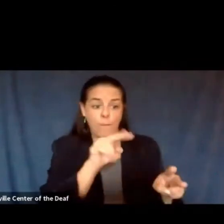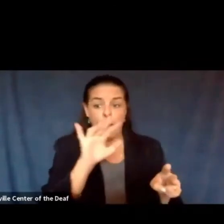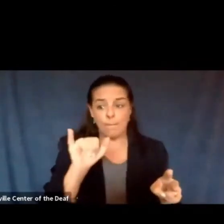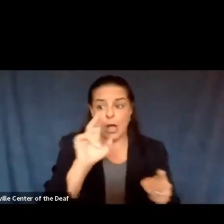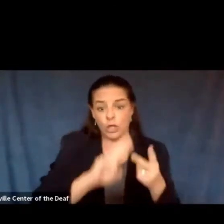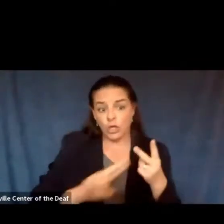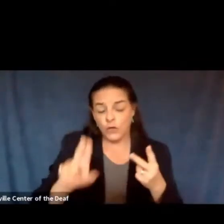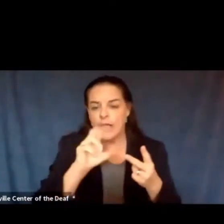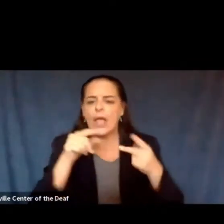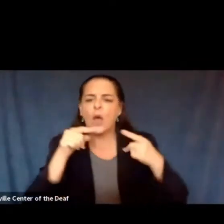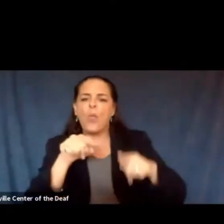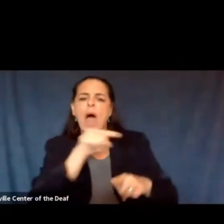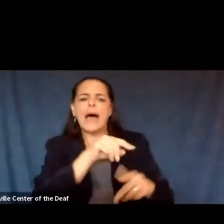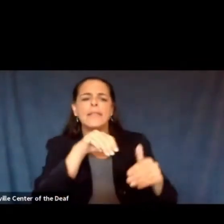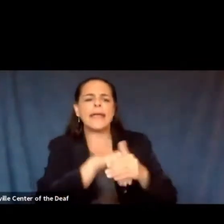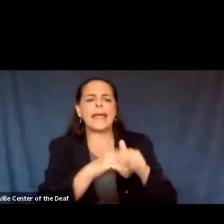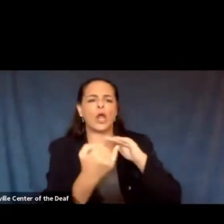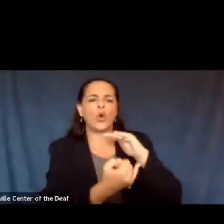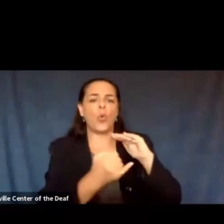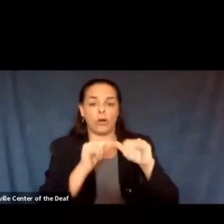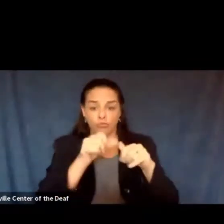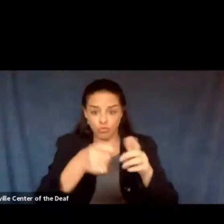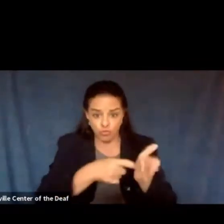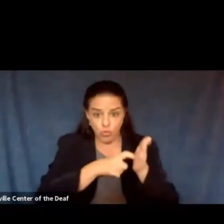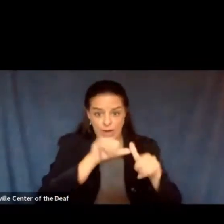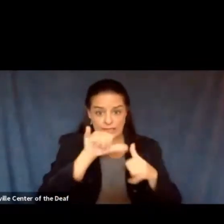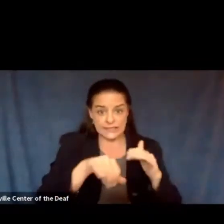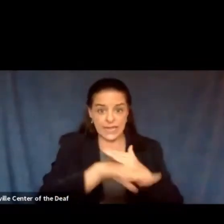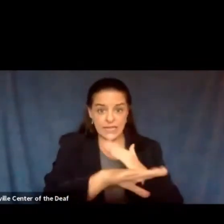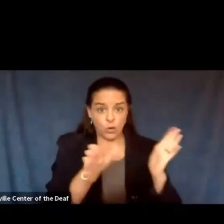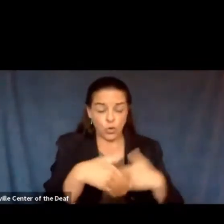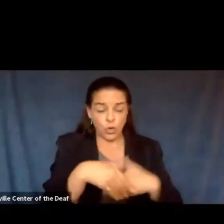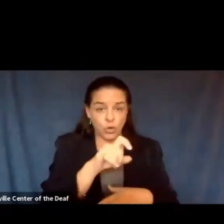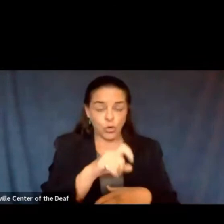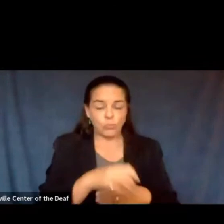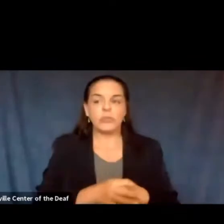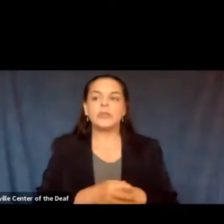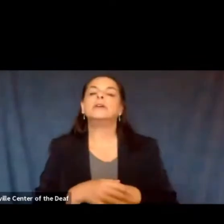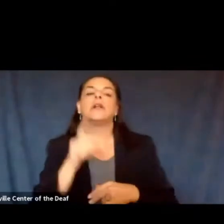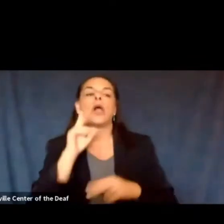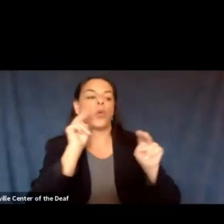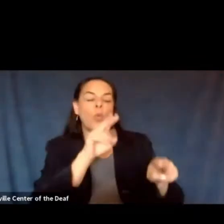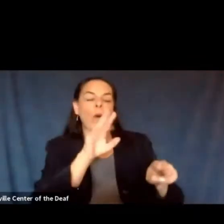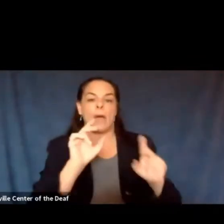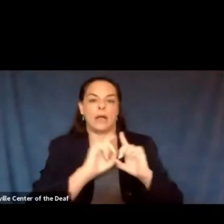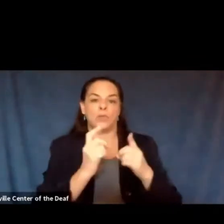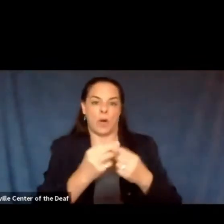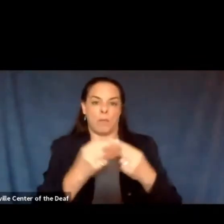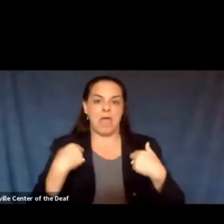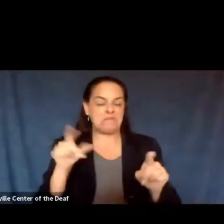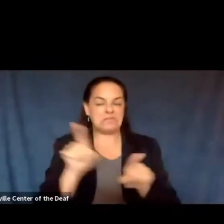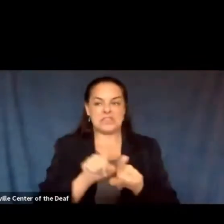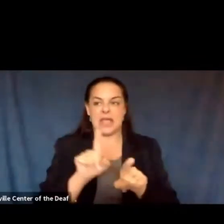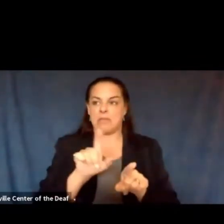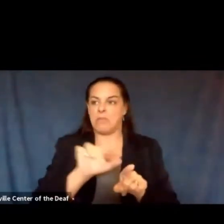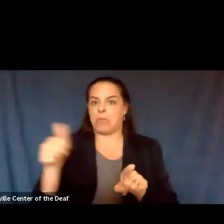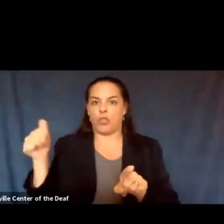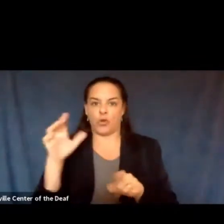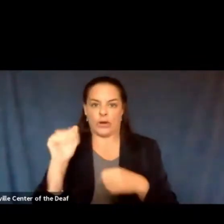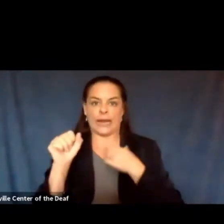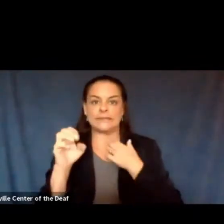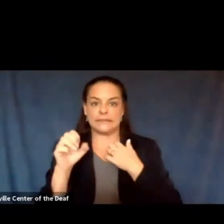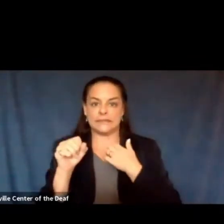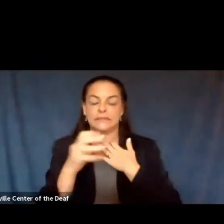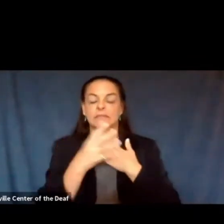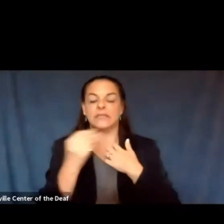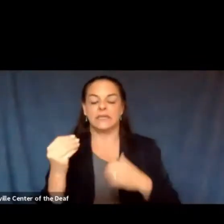are they required to stay in their rooms? So they are being monitored by Department of Health, like all of our other cases are.